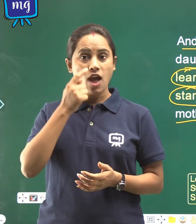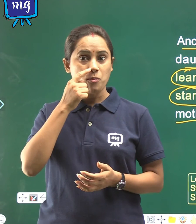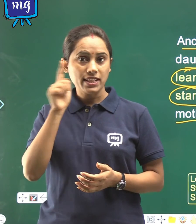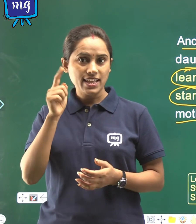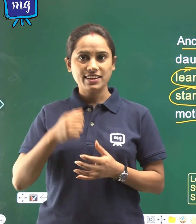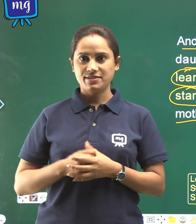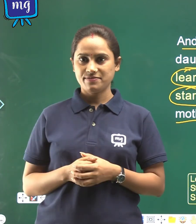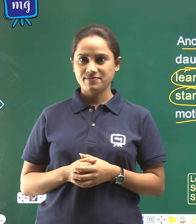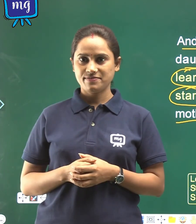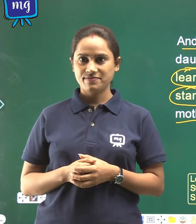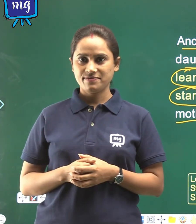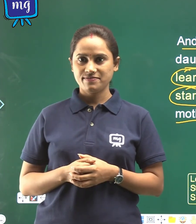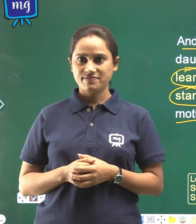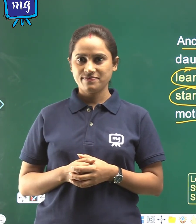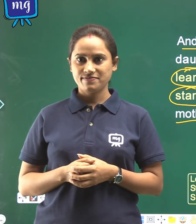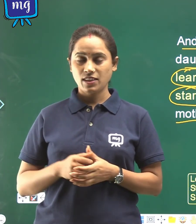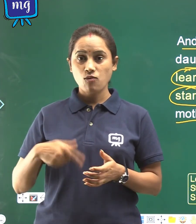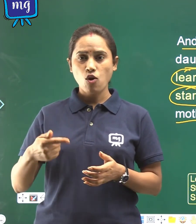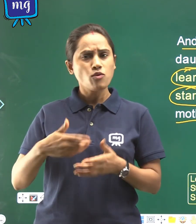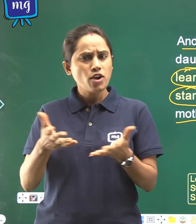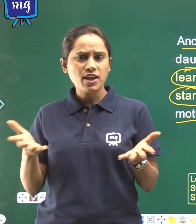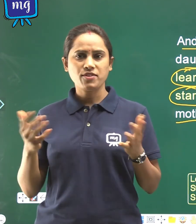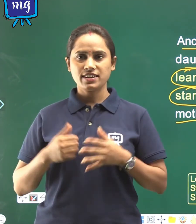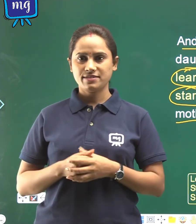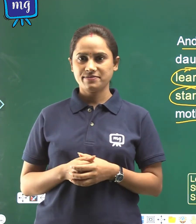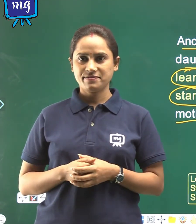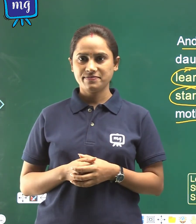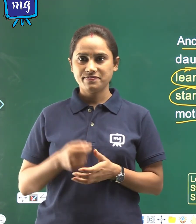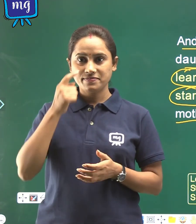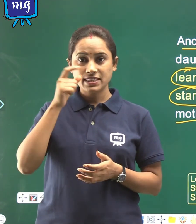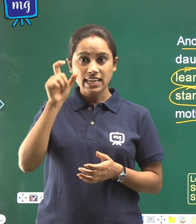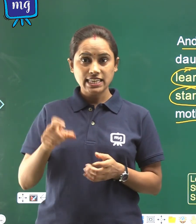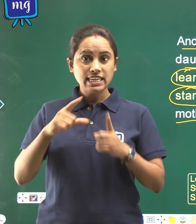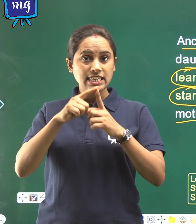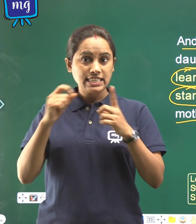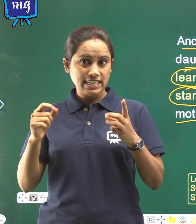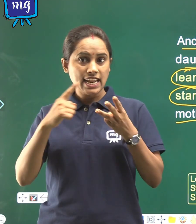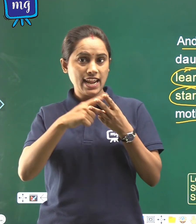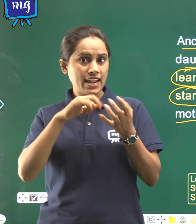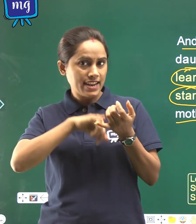mother for whatever she does